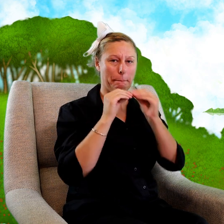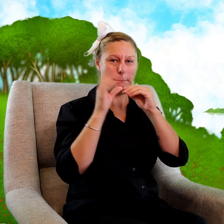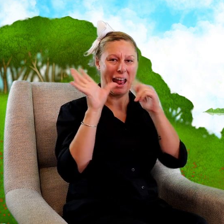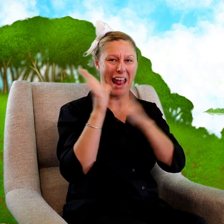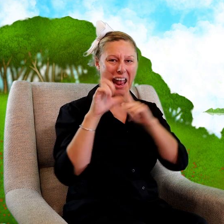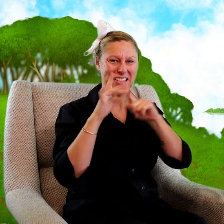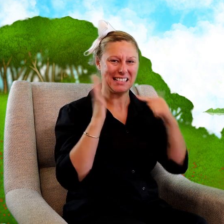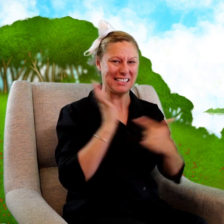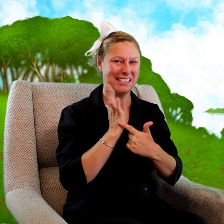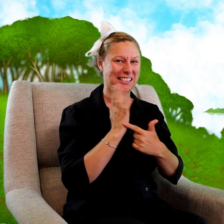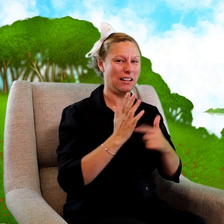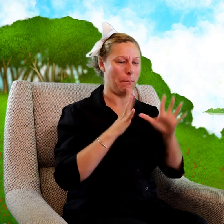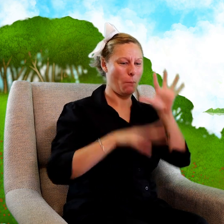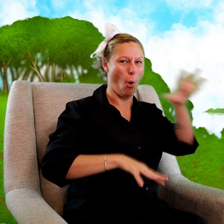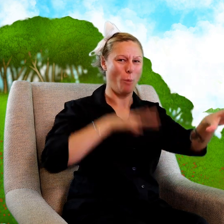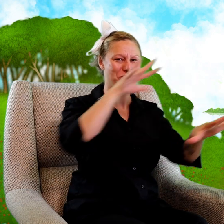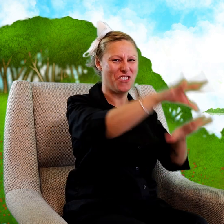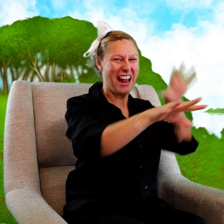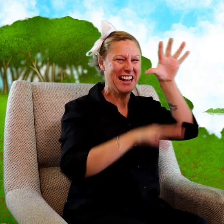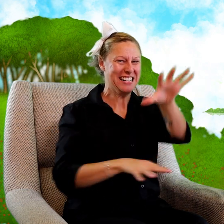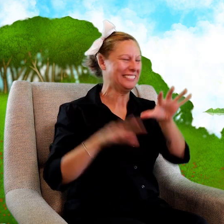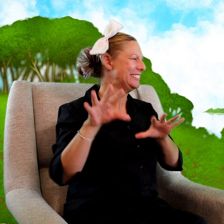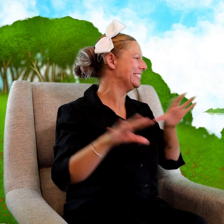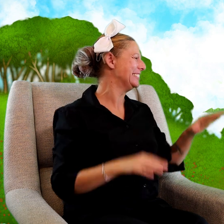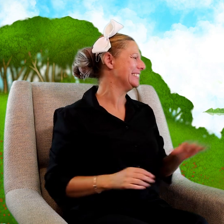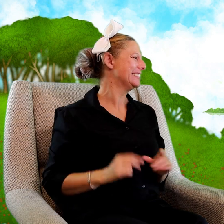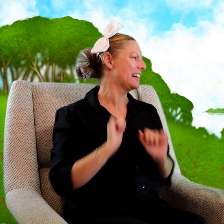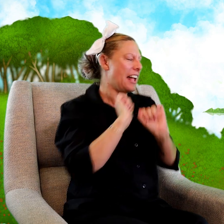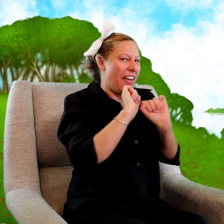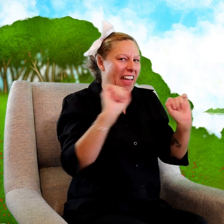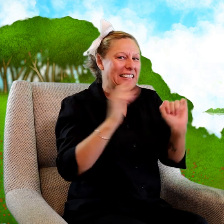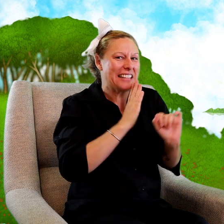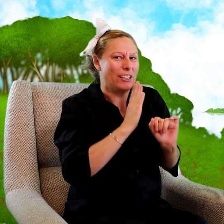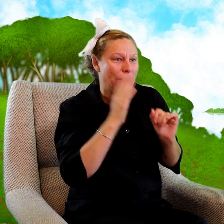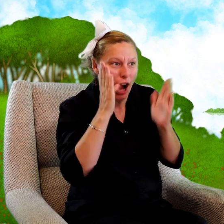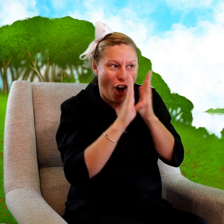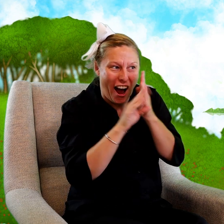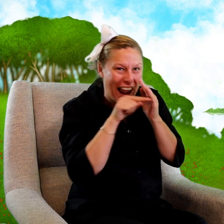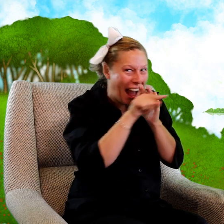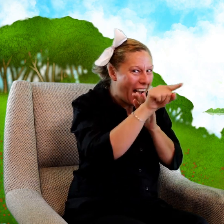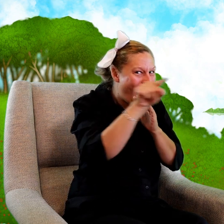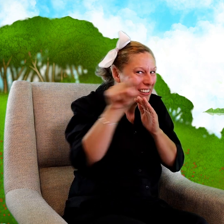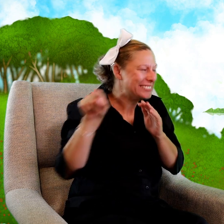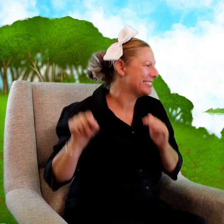Bandit paw-printed their secret hideout.